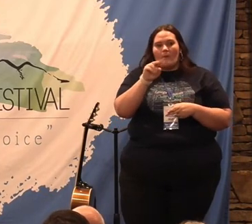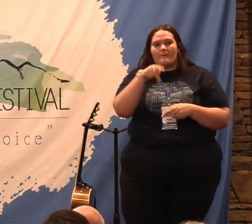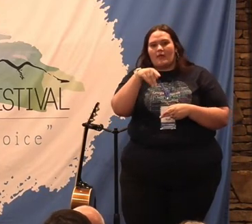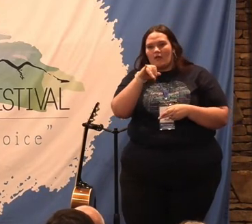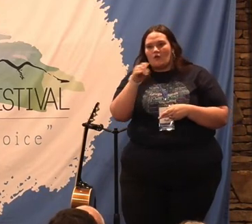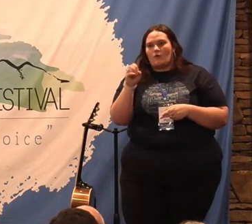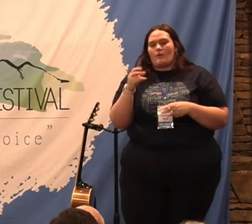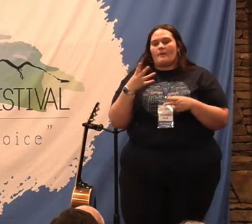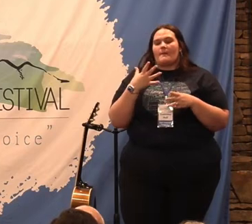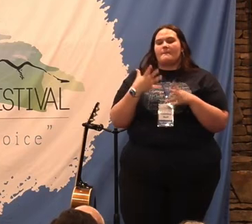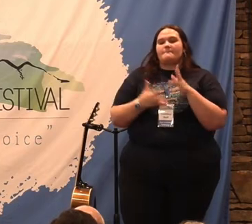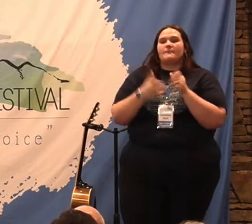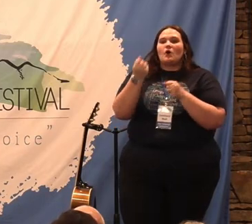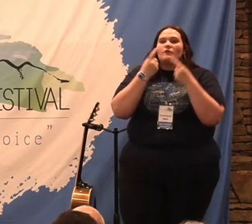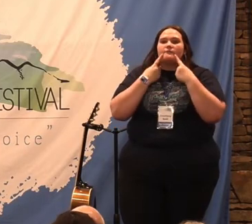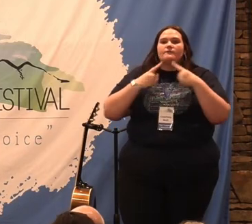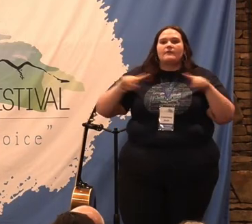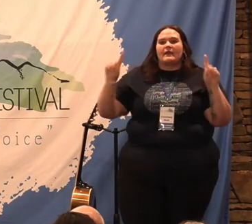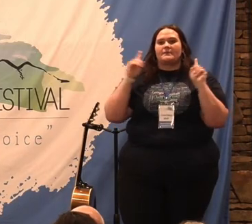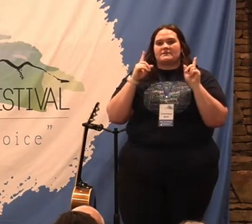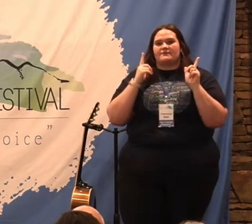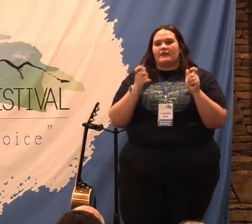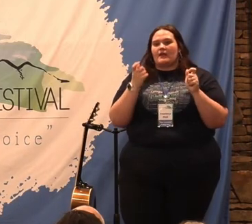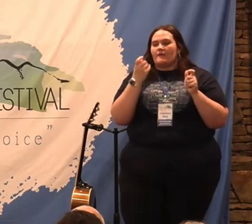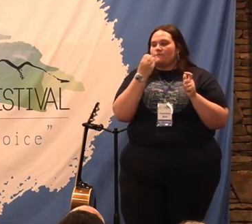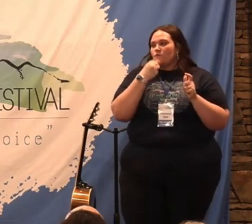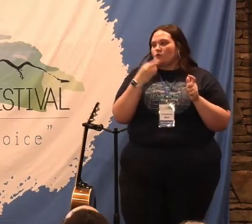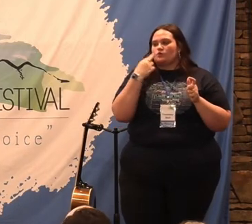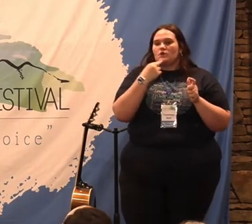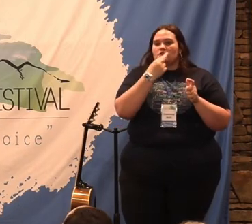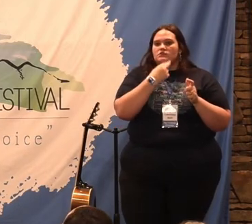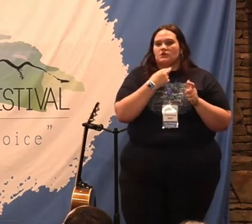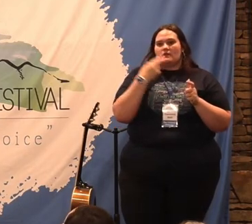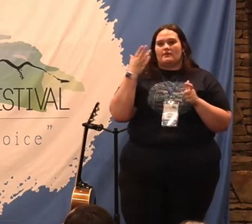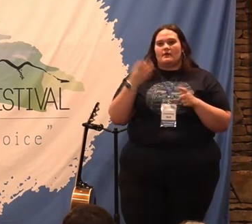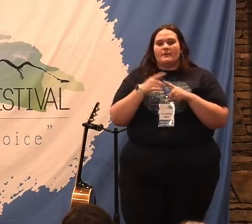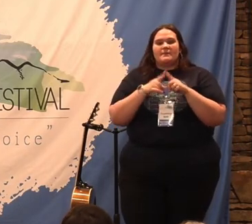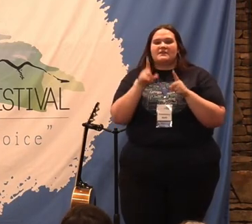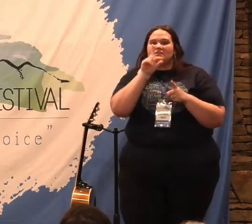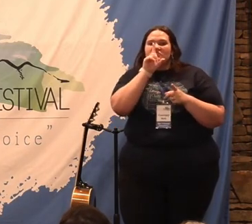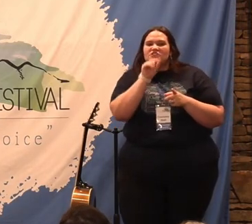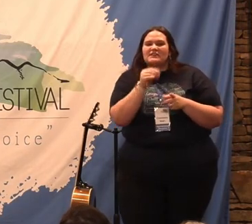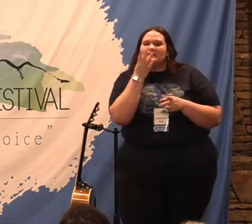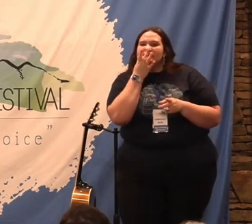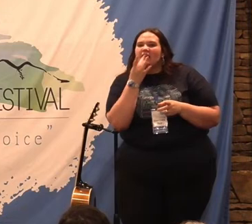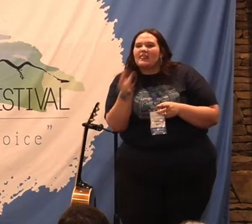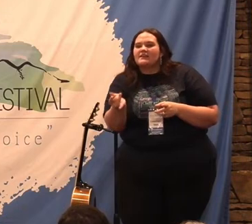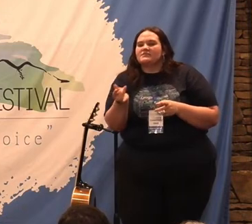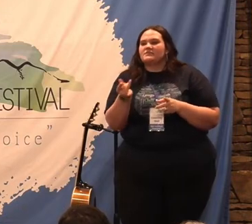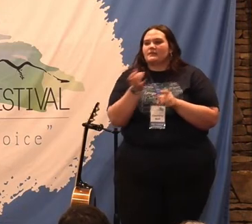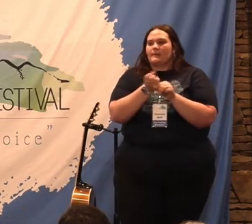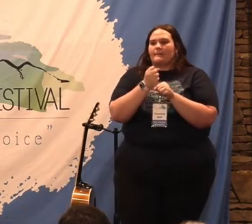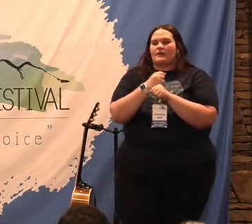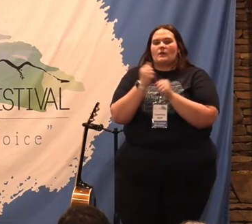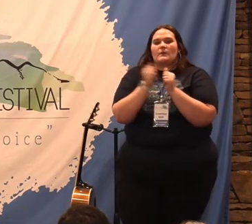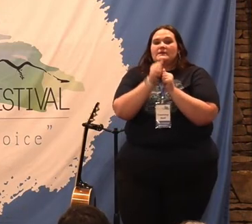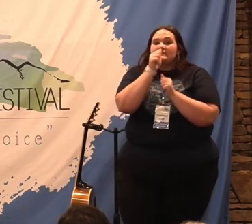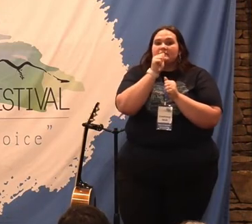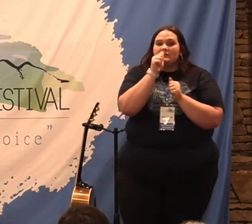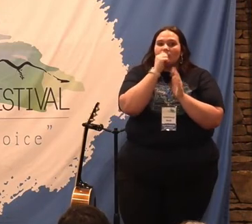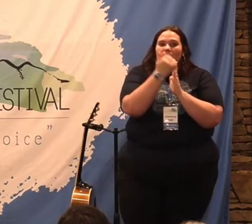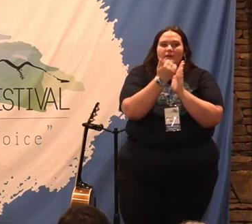most famous fast food restaurant in Guatemala. But the chicken is delicious. It's made with a secret recipe and